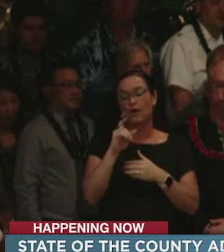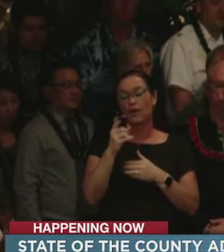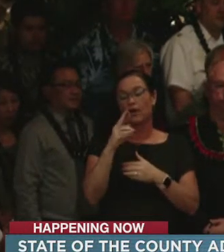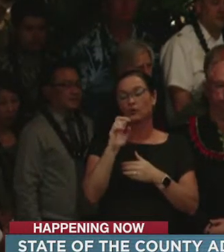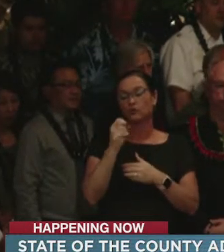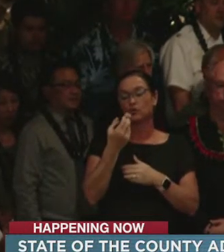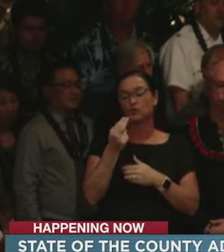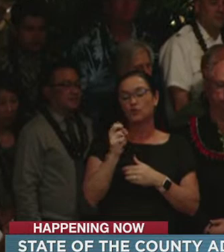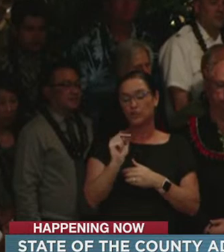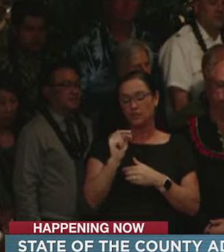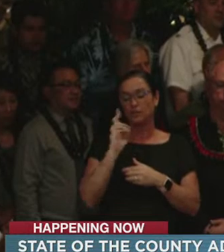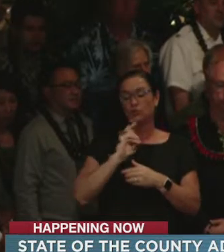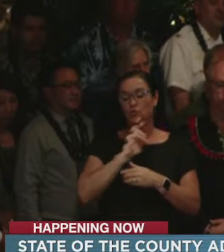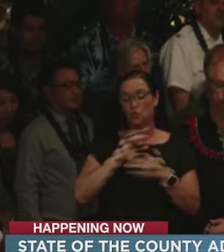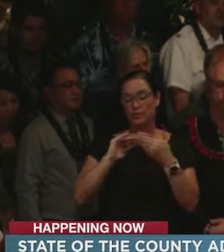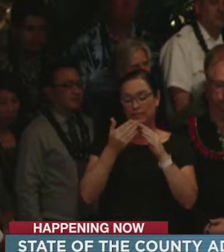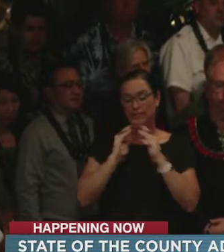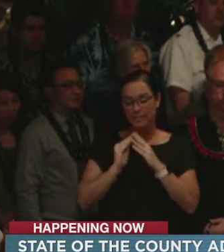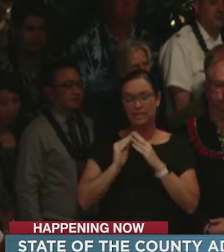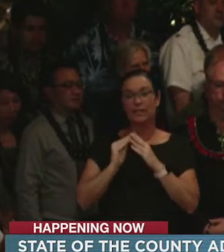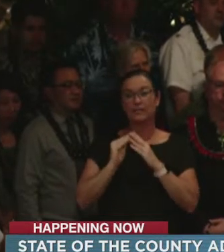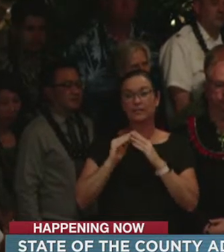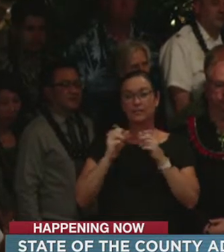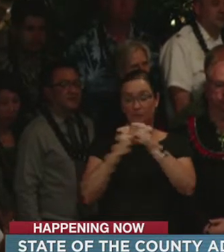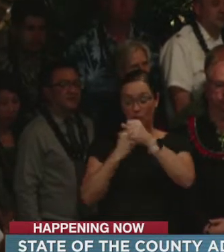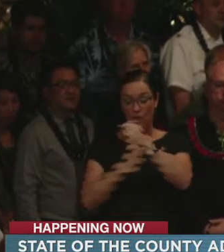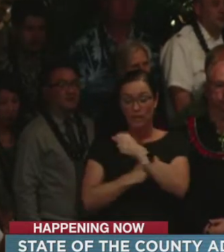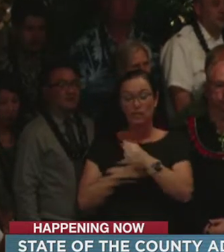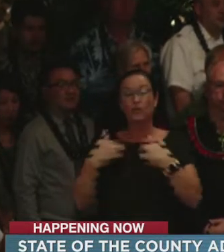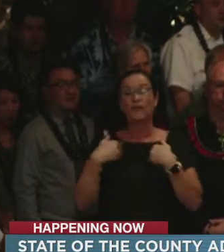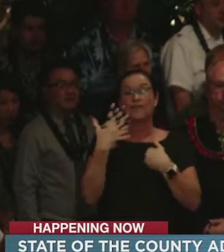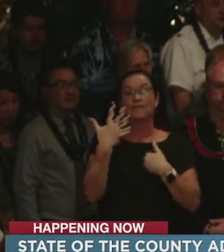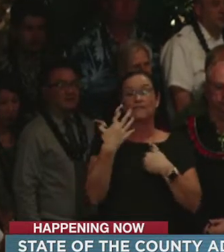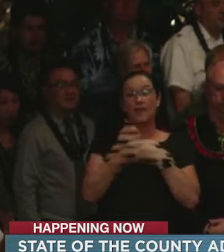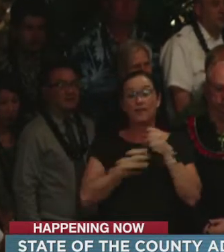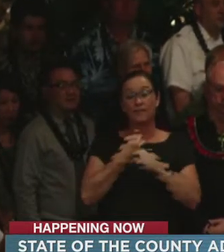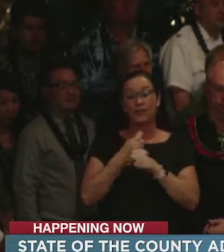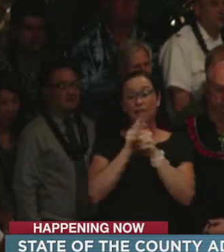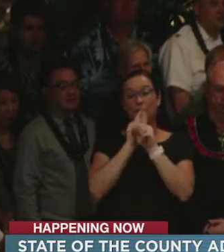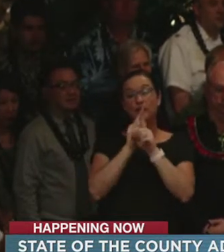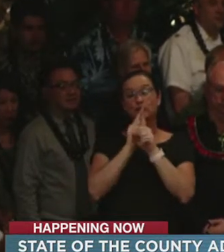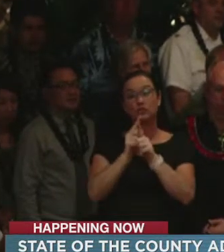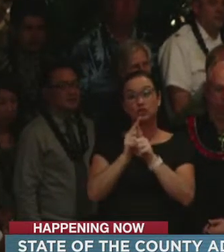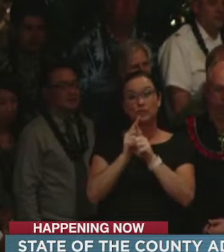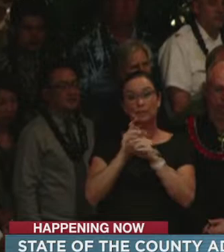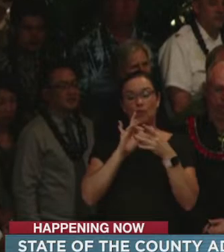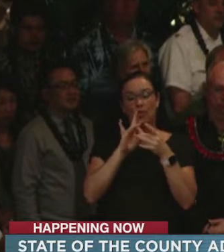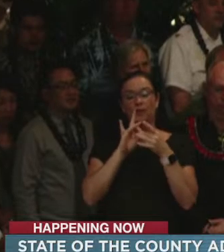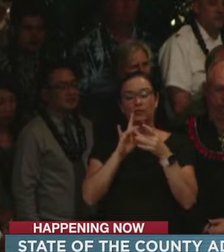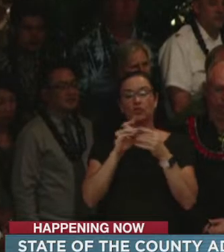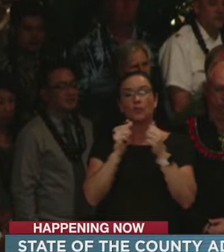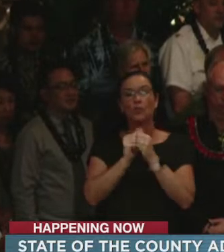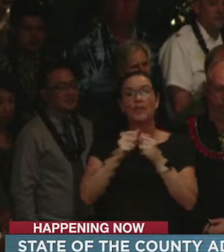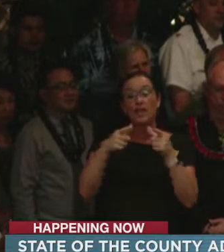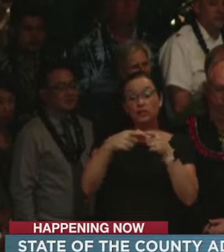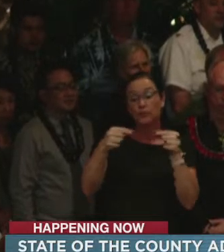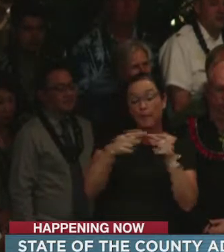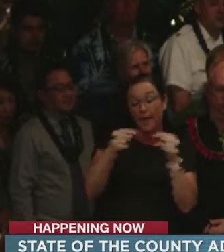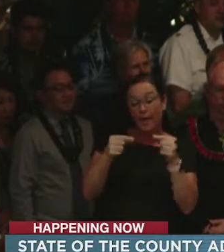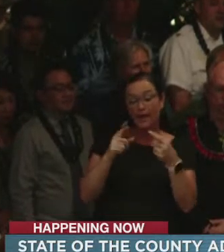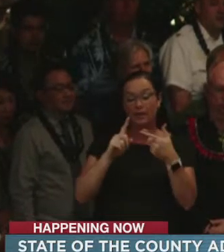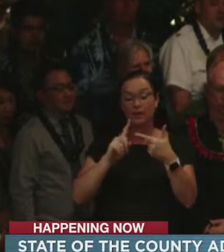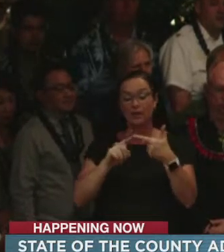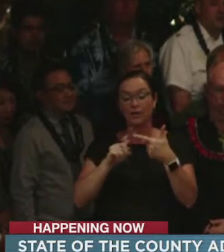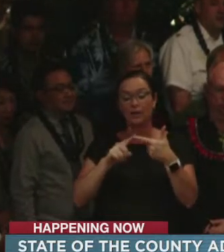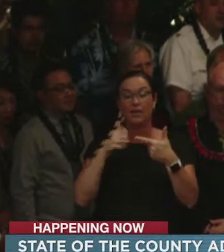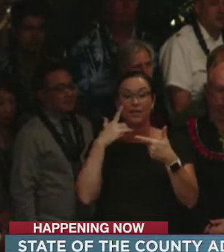Initiative, providing funding to support a 5-year mentoring relationship between Namihe, Japan, Lancaster, California, and the County